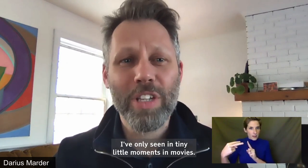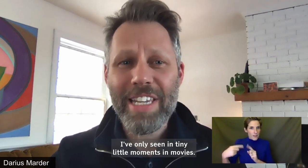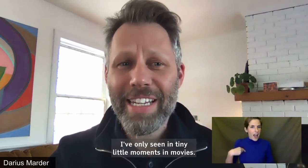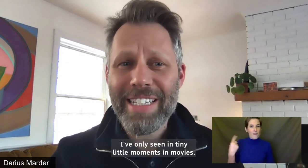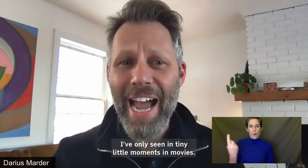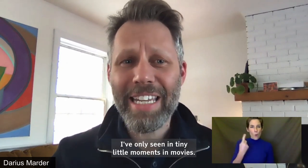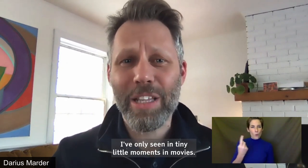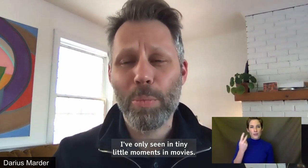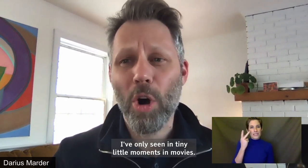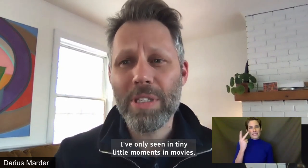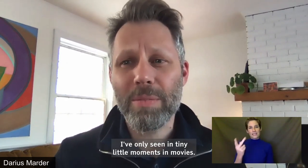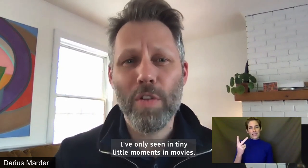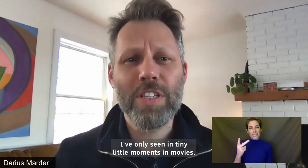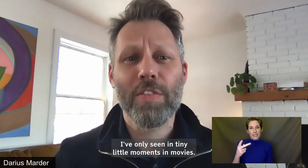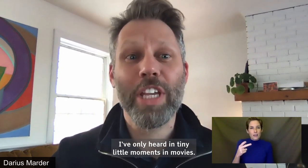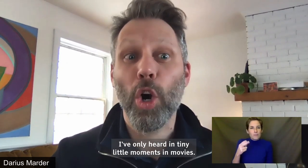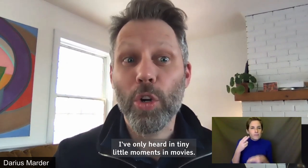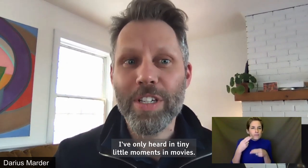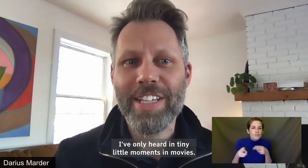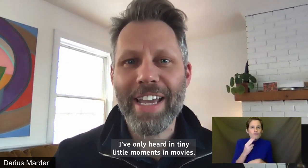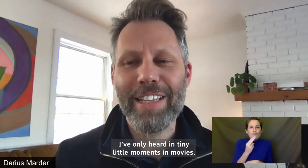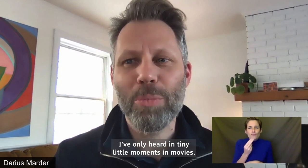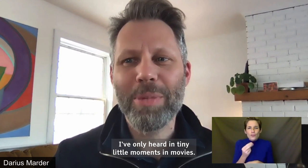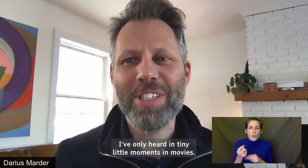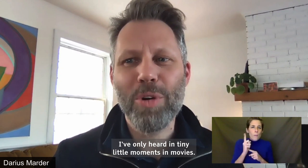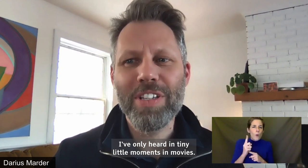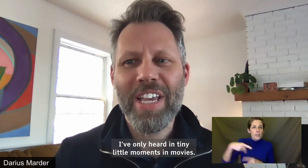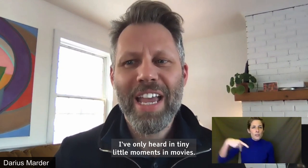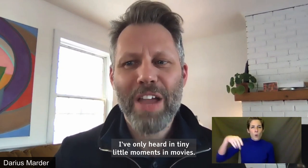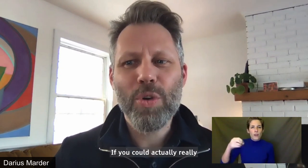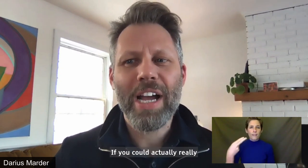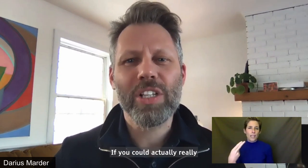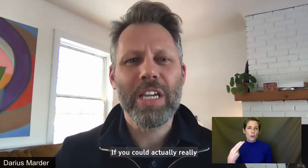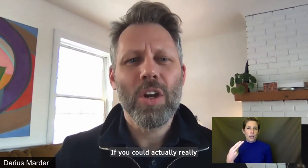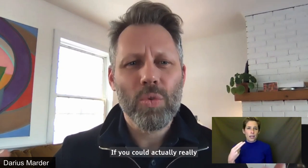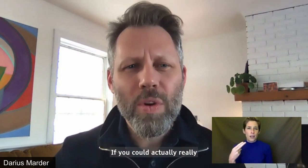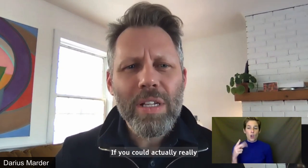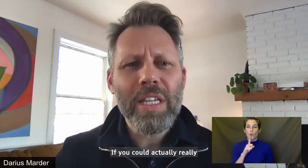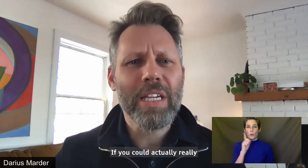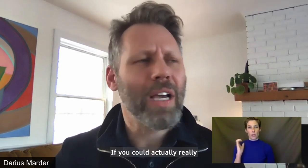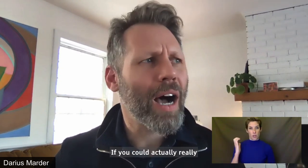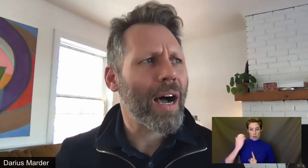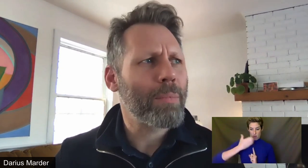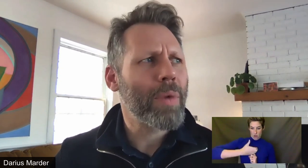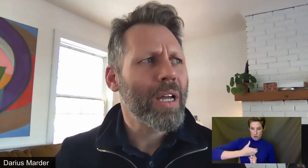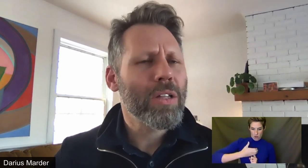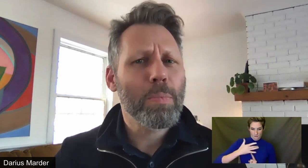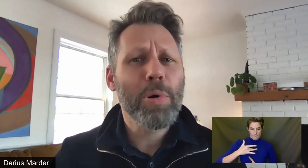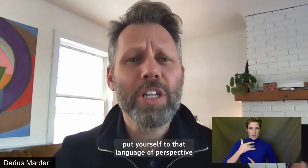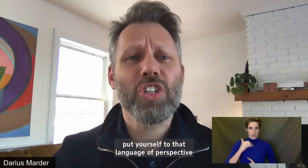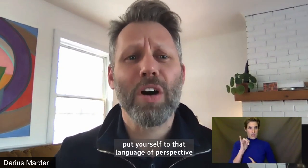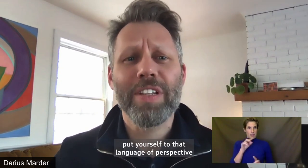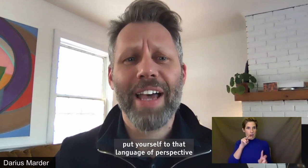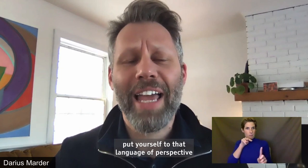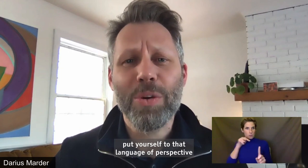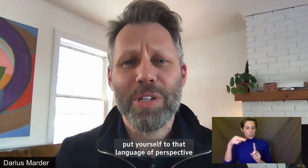before. I've only seen in tiny little moments in movies. I've only heard in tiny little moments in movies. If you could actually really